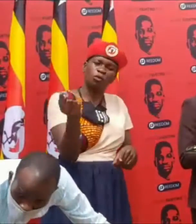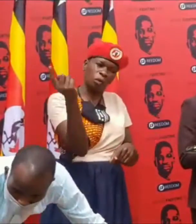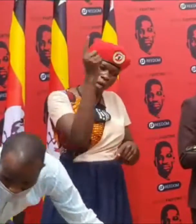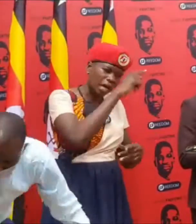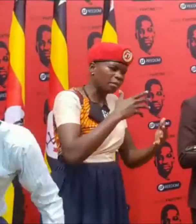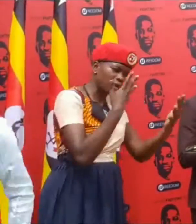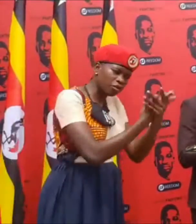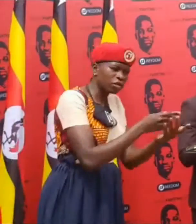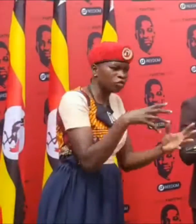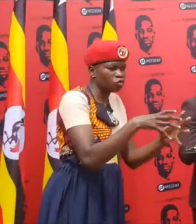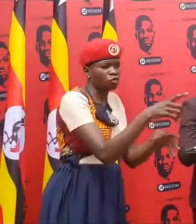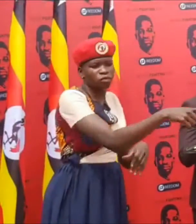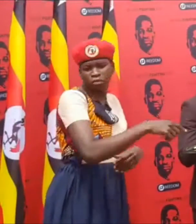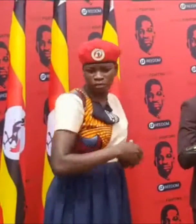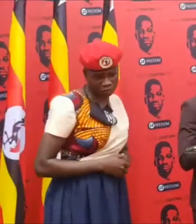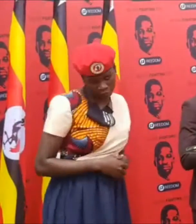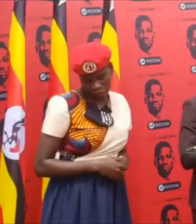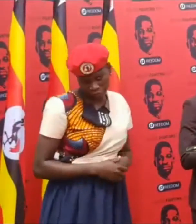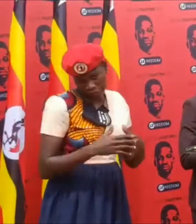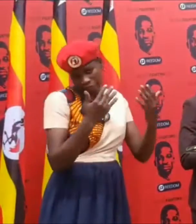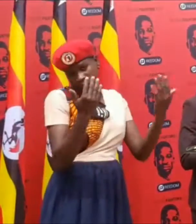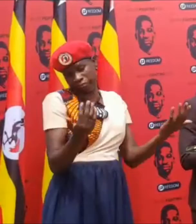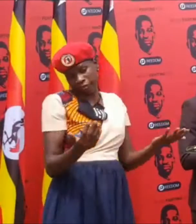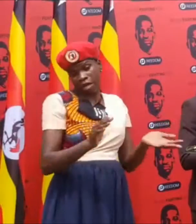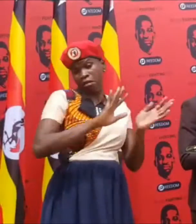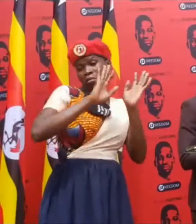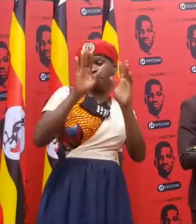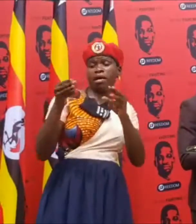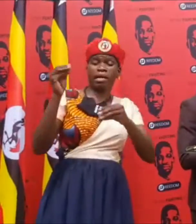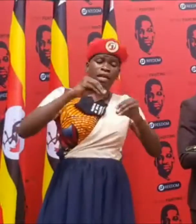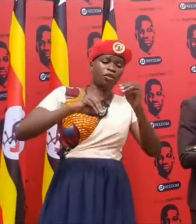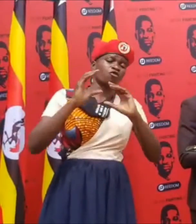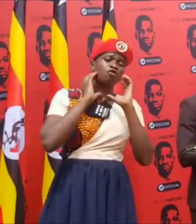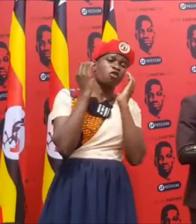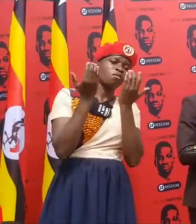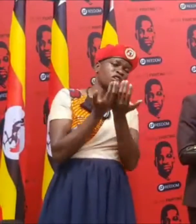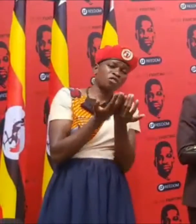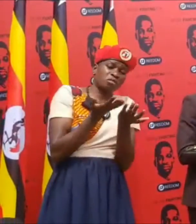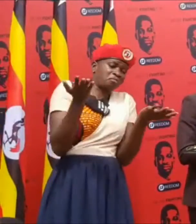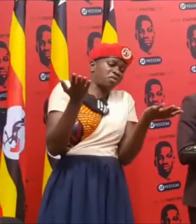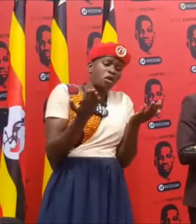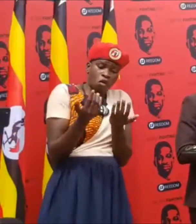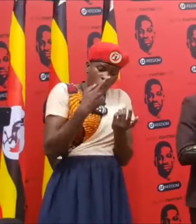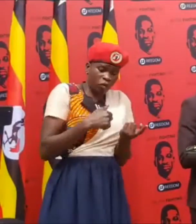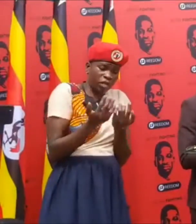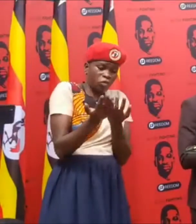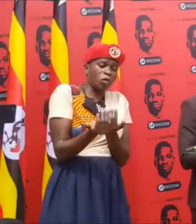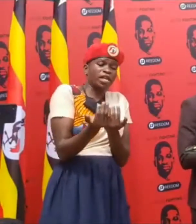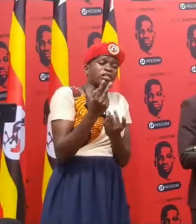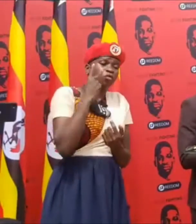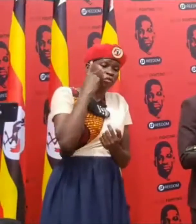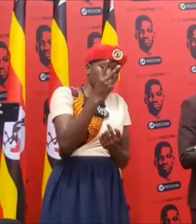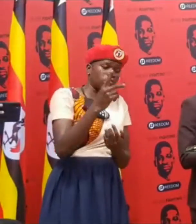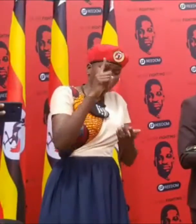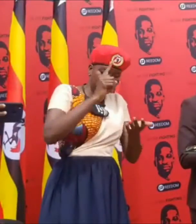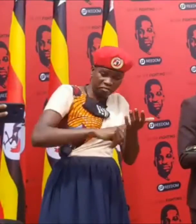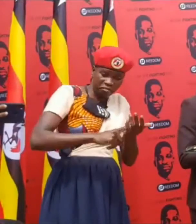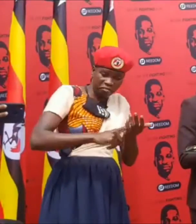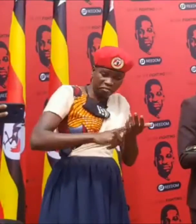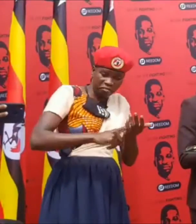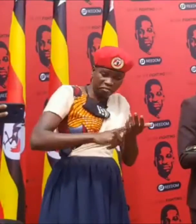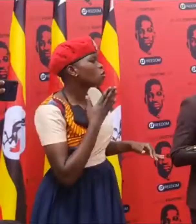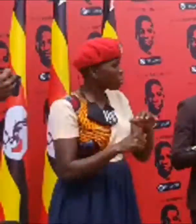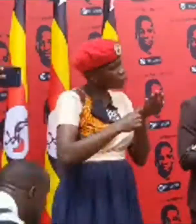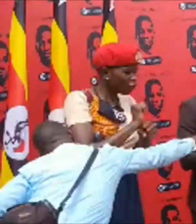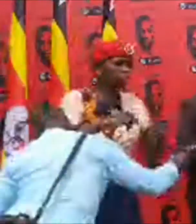kikyamu. Kakati kizze eri gye muli ng'akakiiko k'ebyokulonda, katuline tulabe kye munaayogera era kye munaakola.